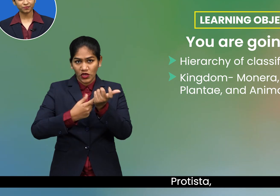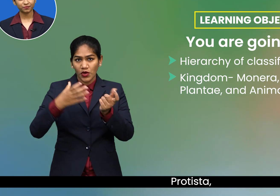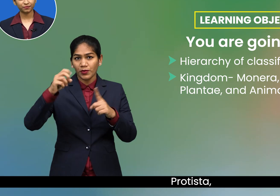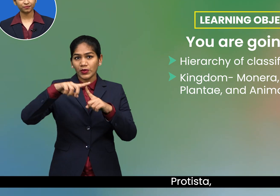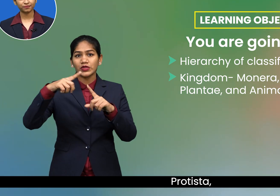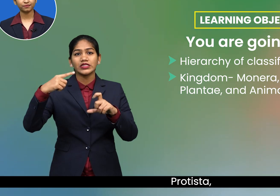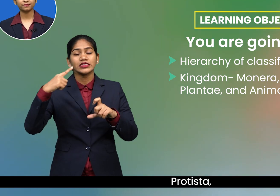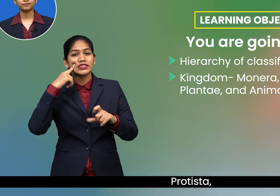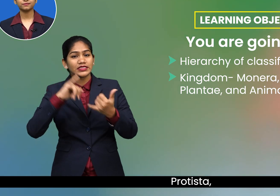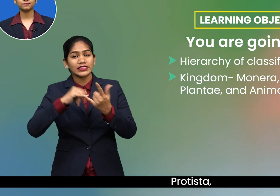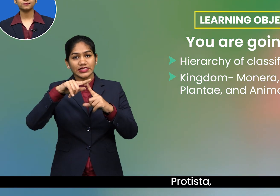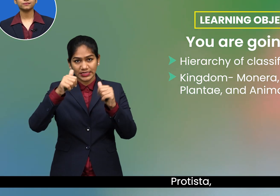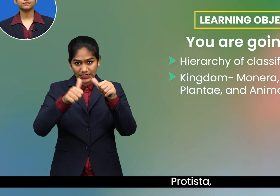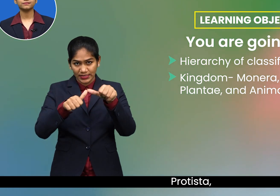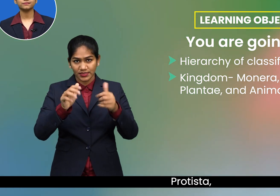protista,